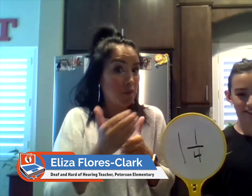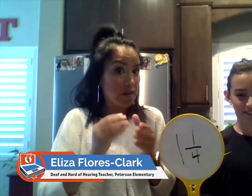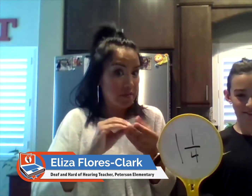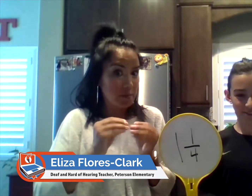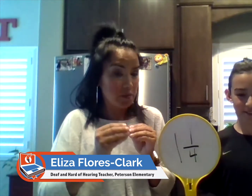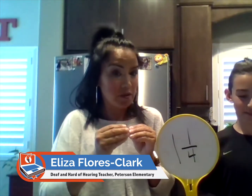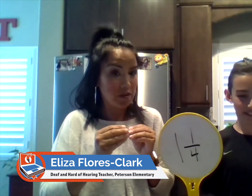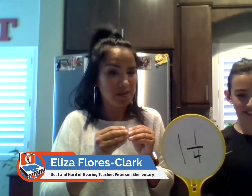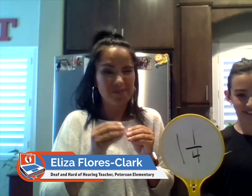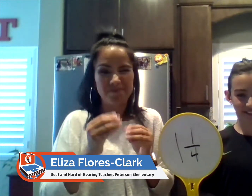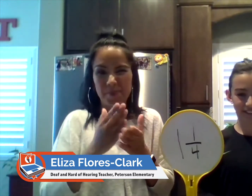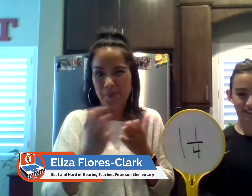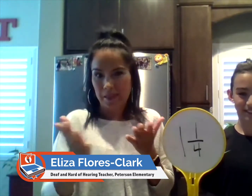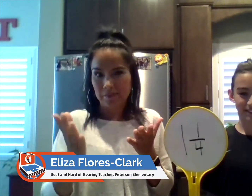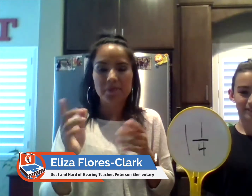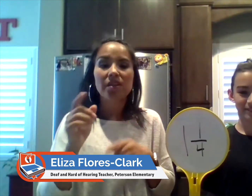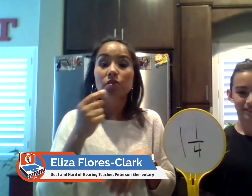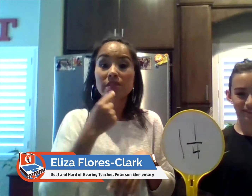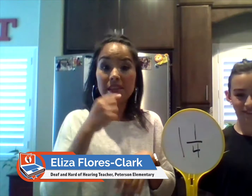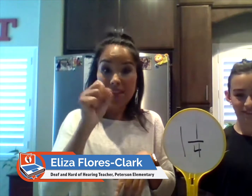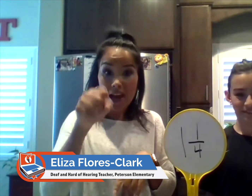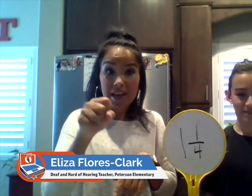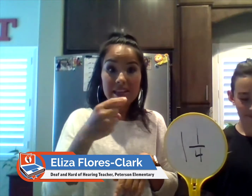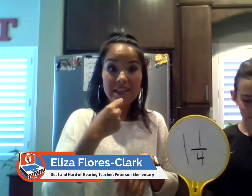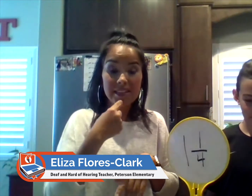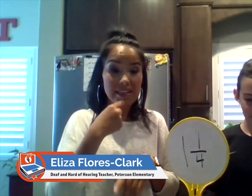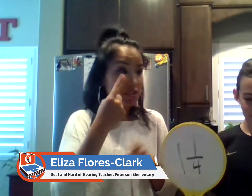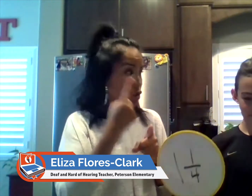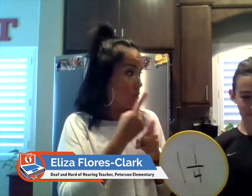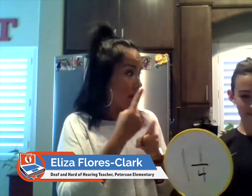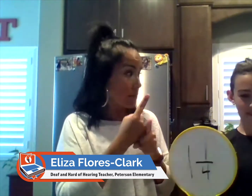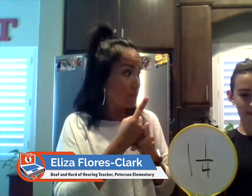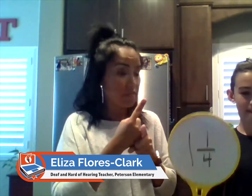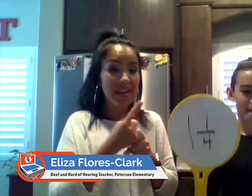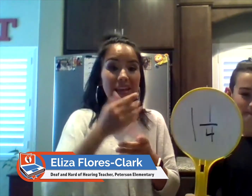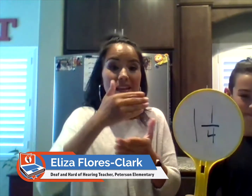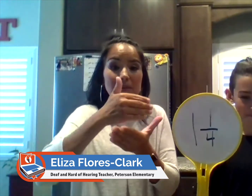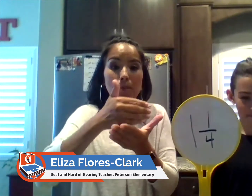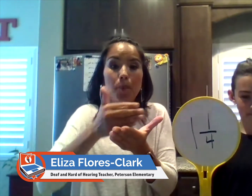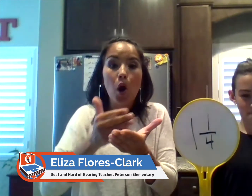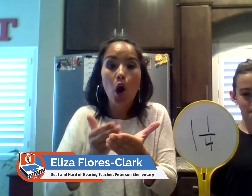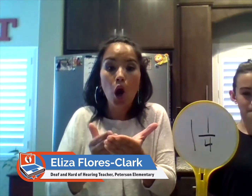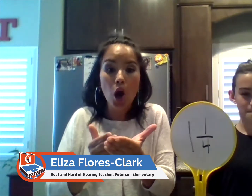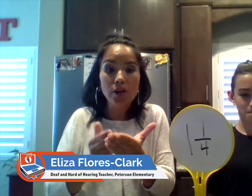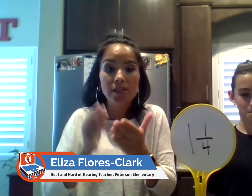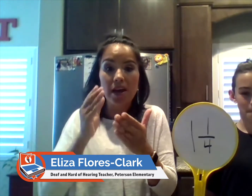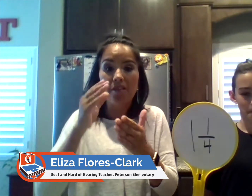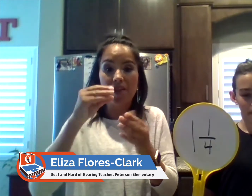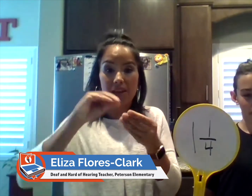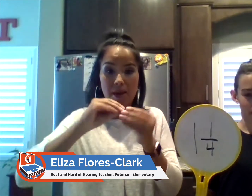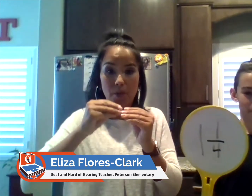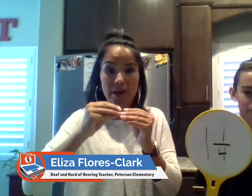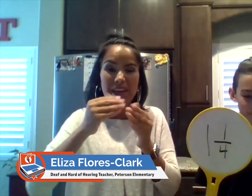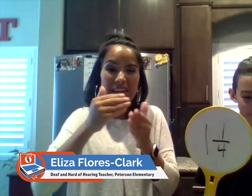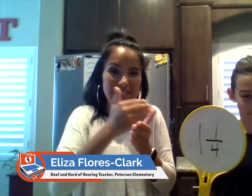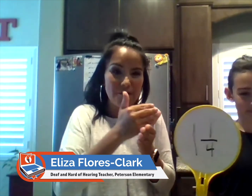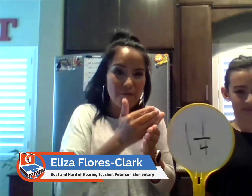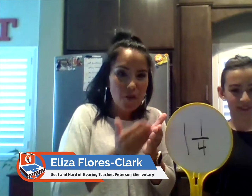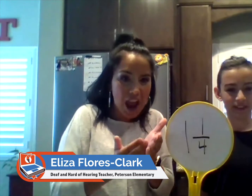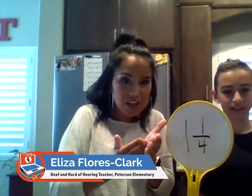or something. So he said, yeah. He said he's correct. It is part of a number. It's a fraction.